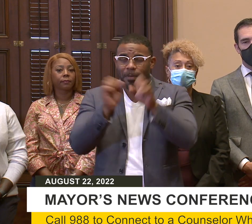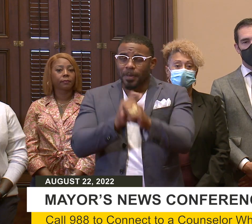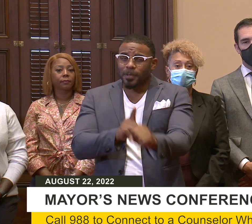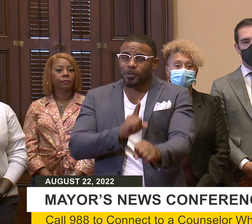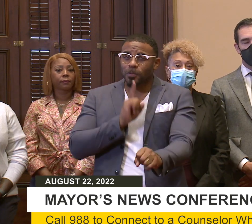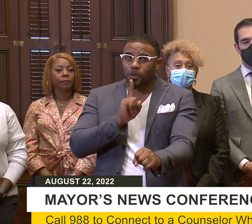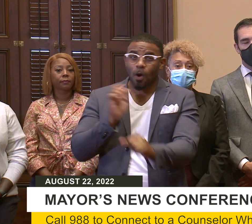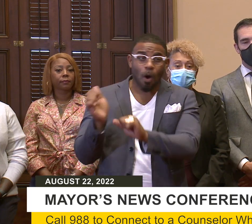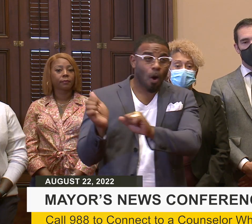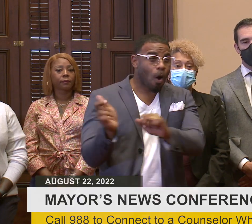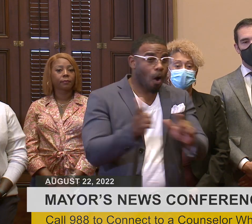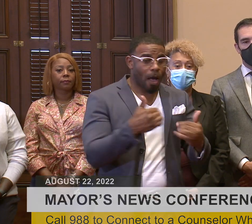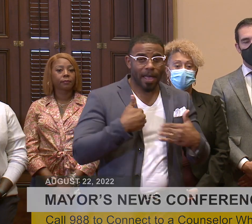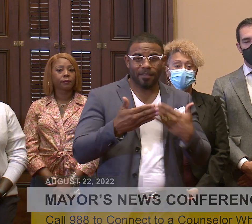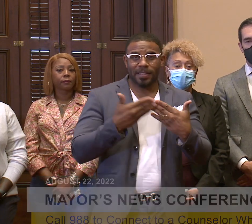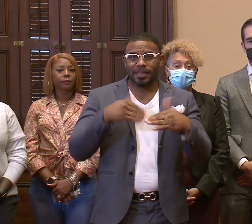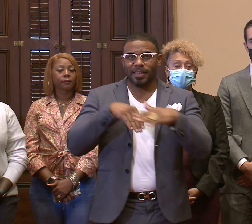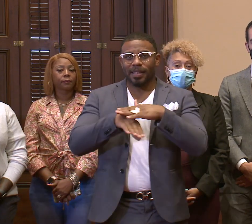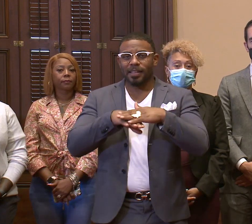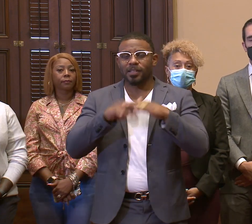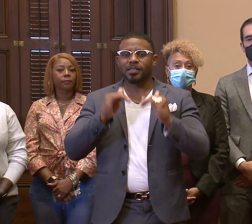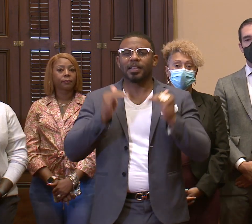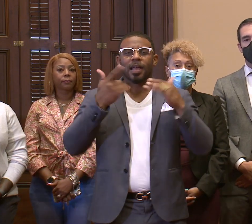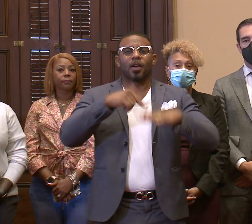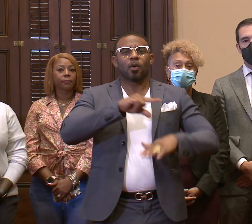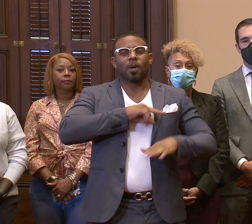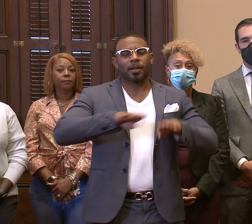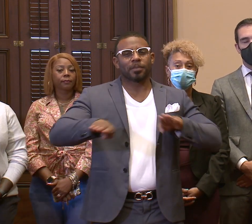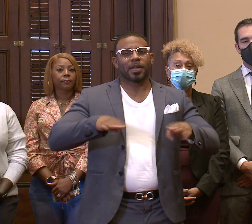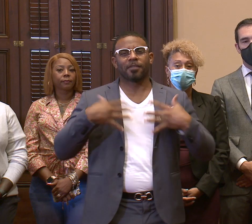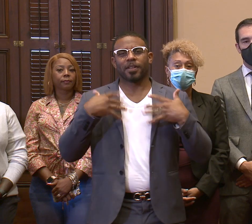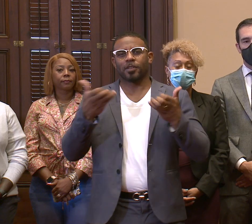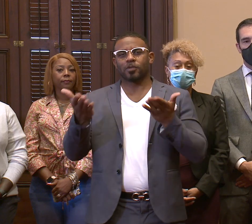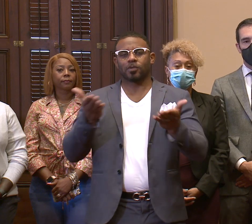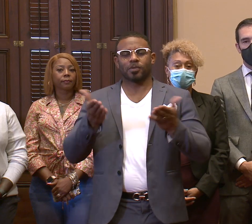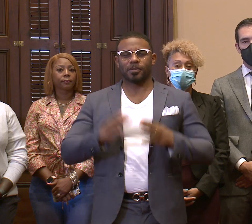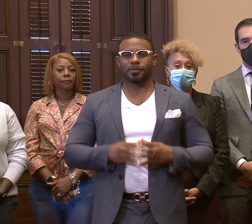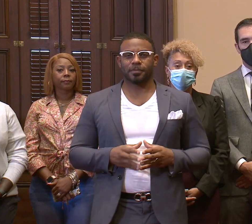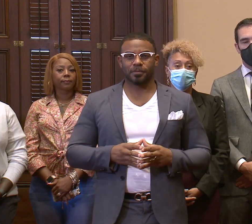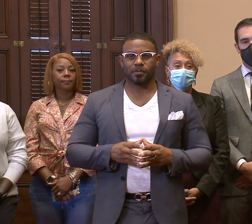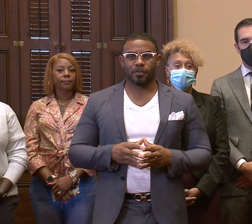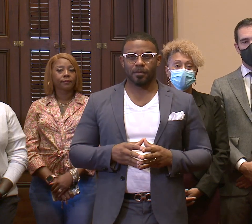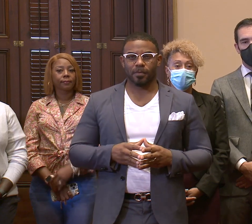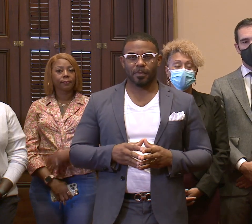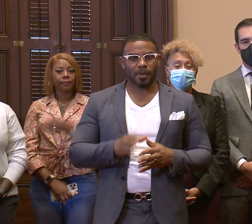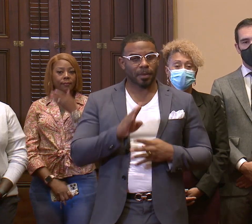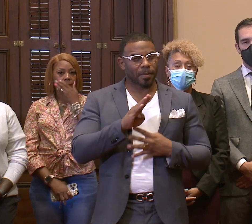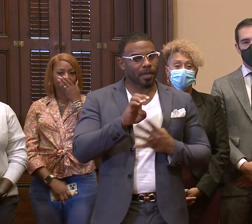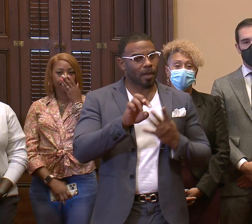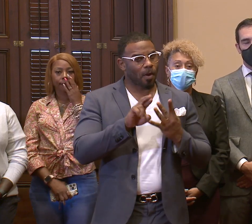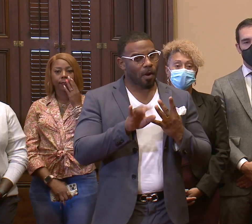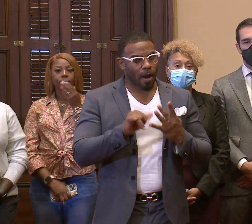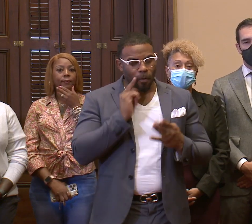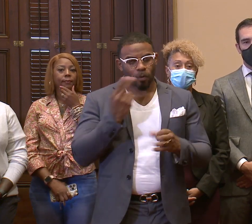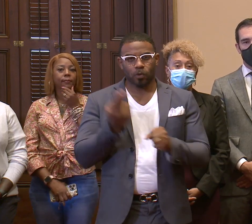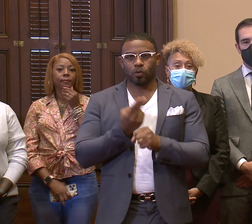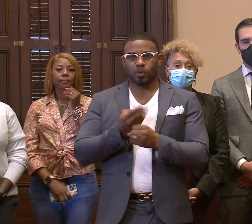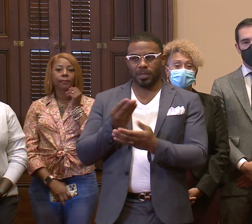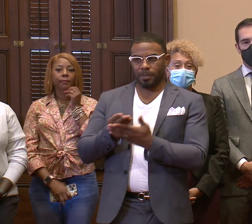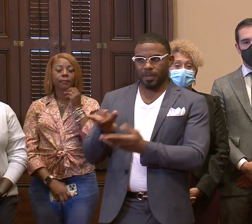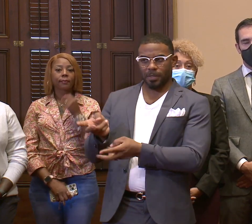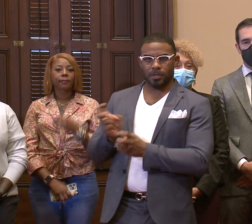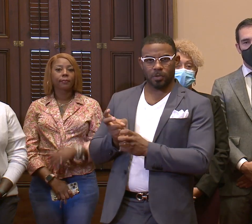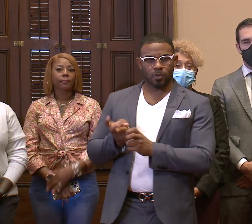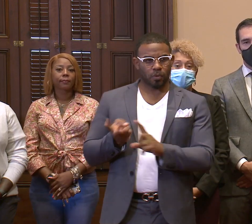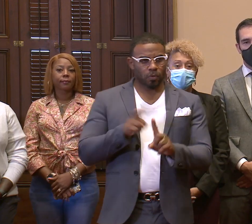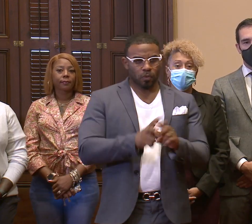ensuring all have easy access to high quality behavioral health services. BCRI will utilize the money to